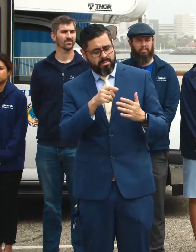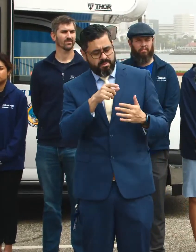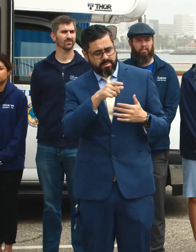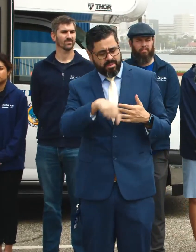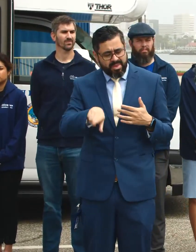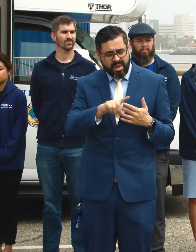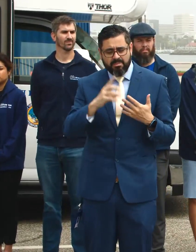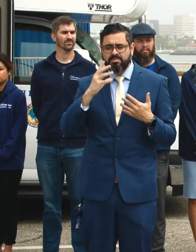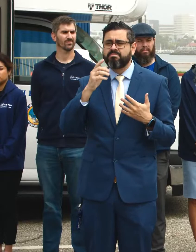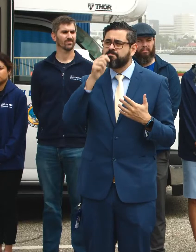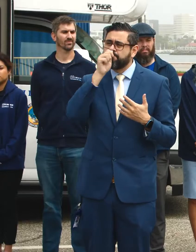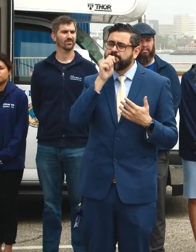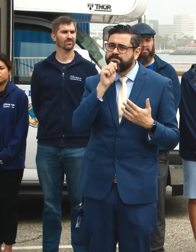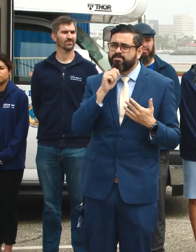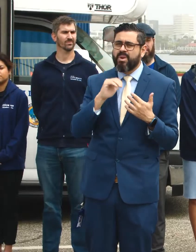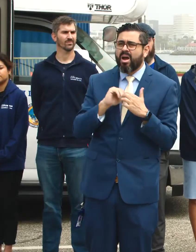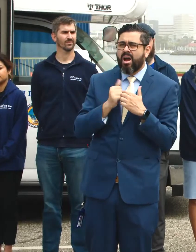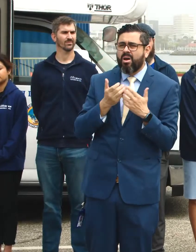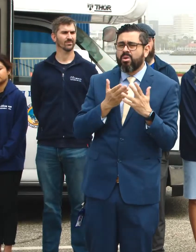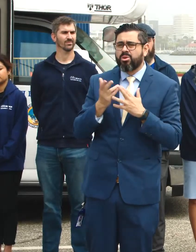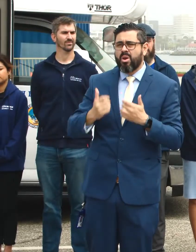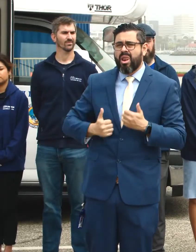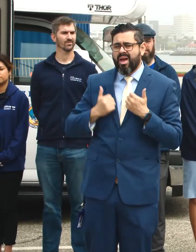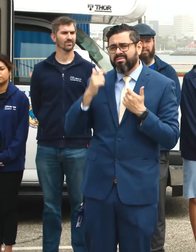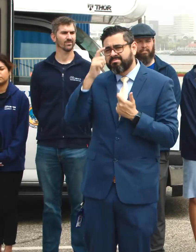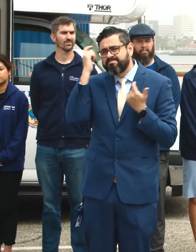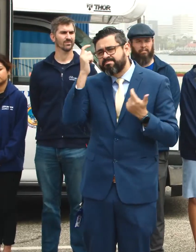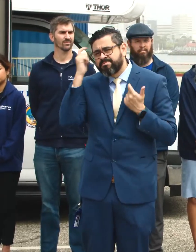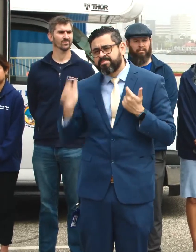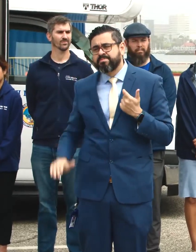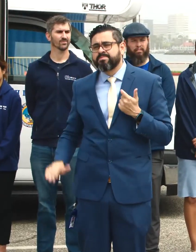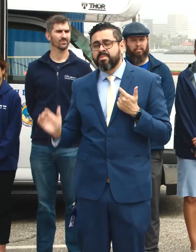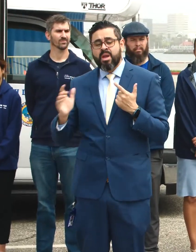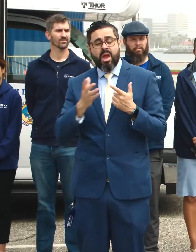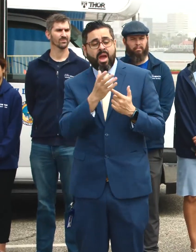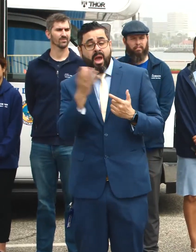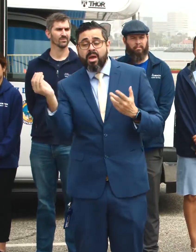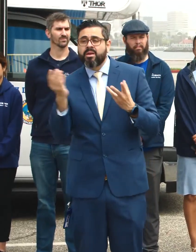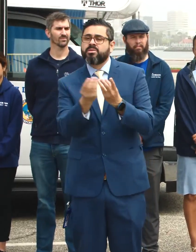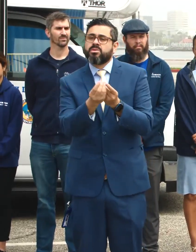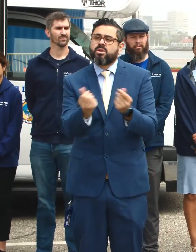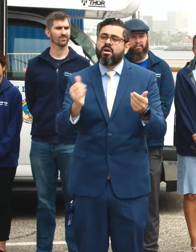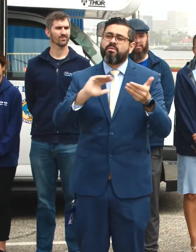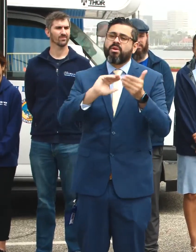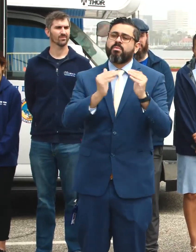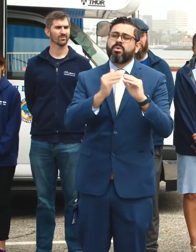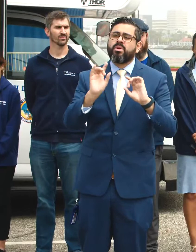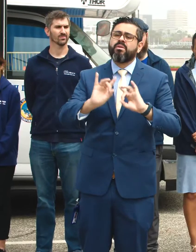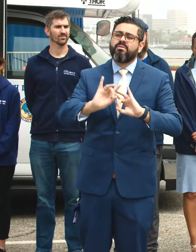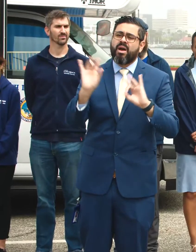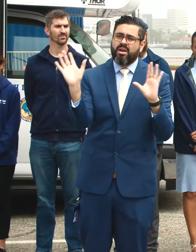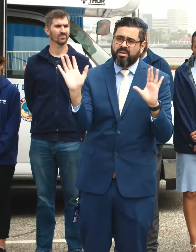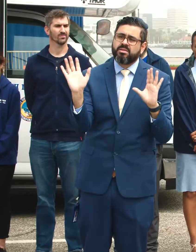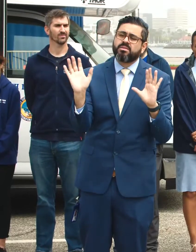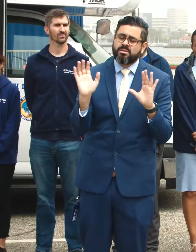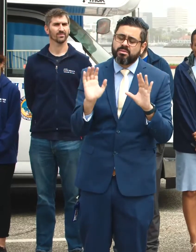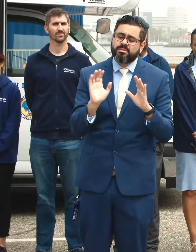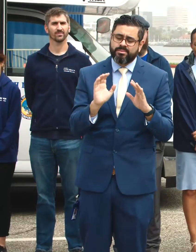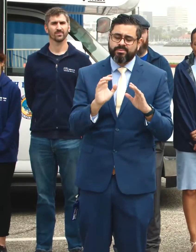deal with hurt and anger. And it means solutions to community violence so that our children can feel safe on their way to school and